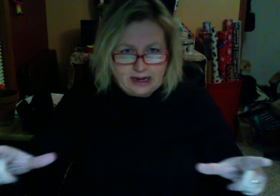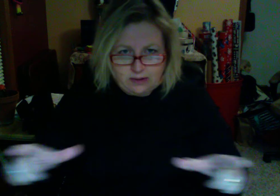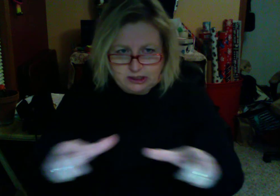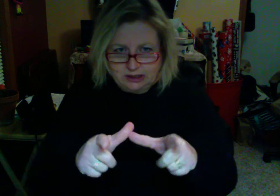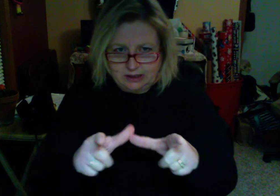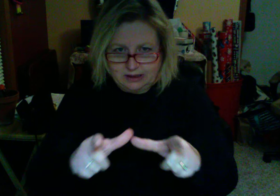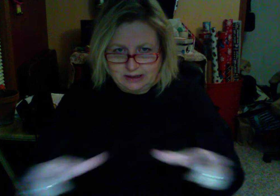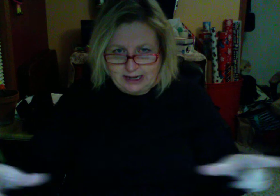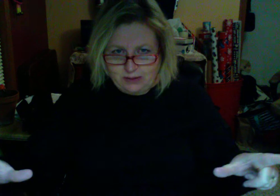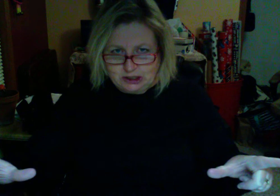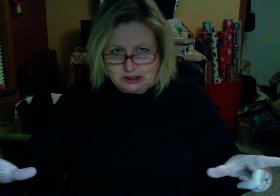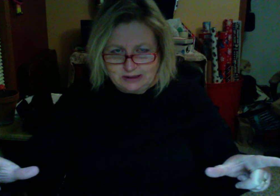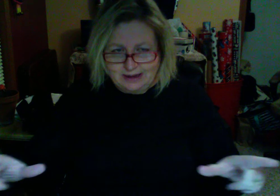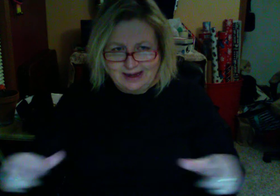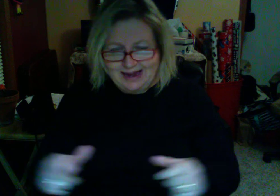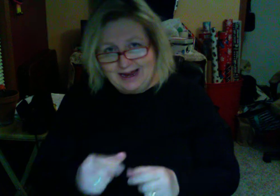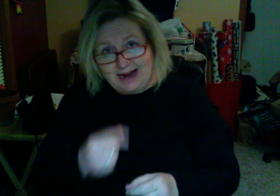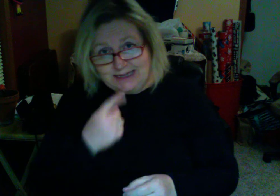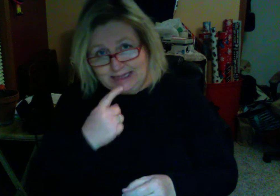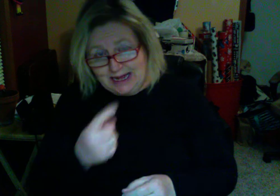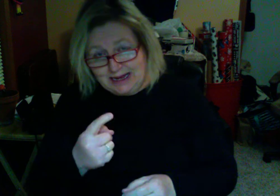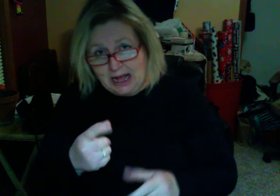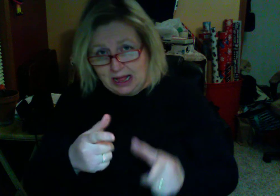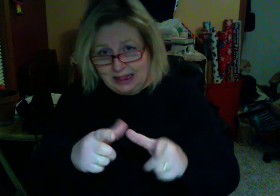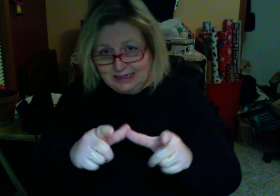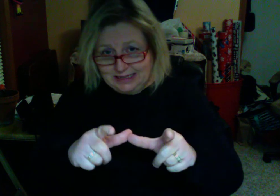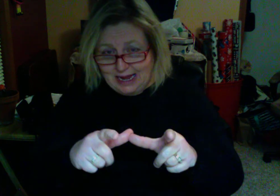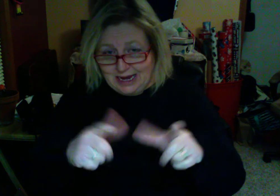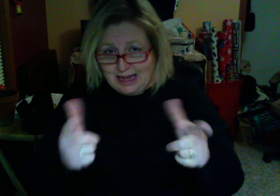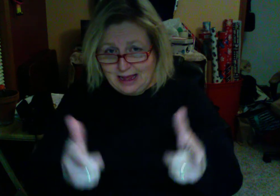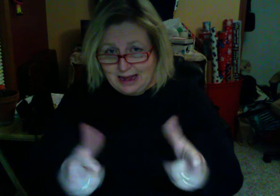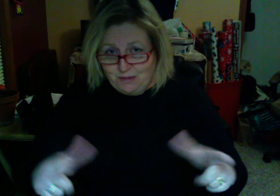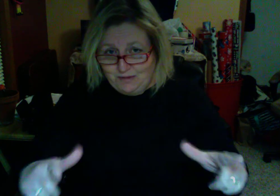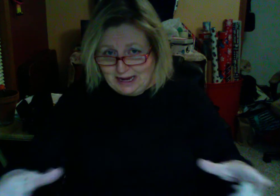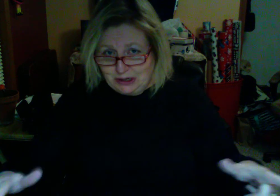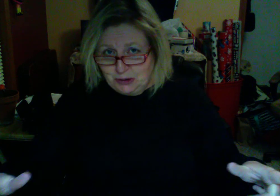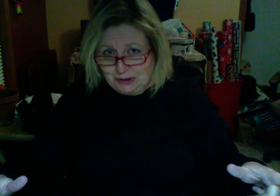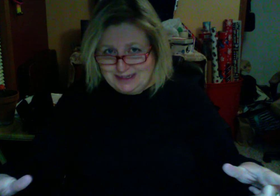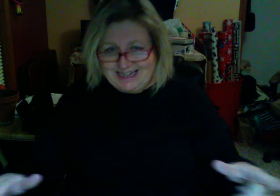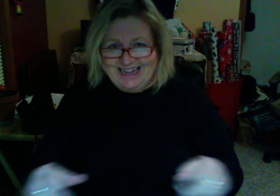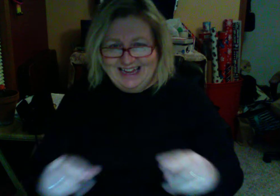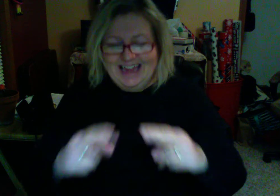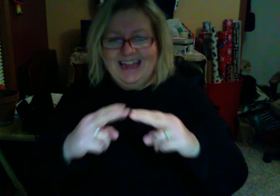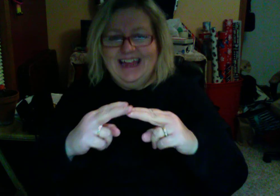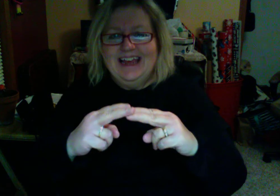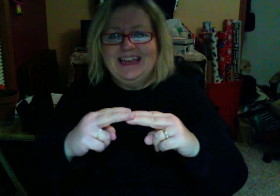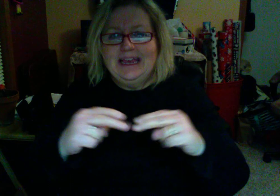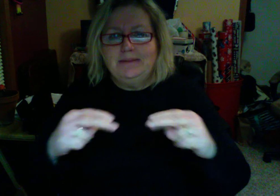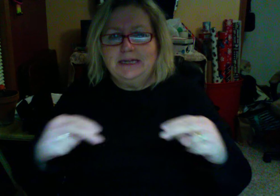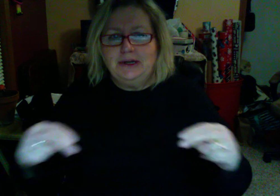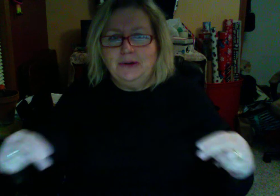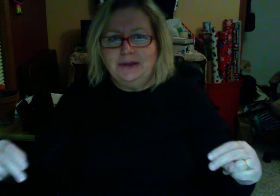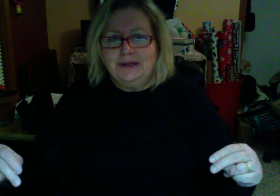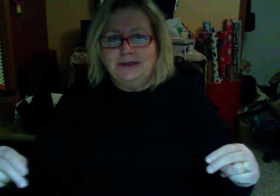Language. Language. And I said lasagna. I move it like noodles. Kim said noodles.